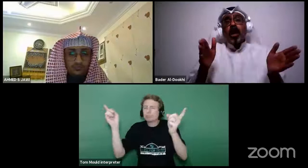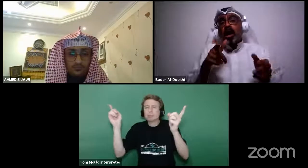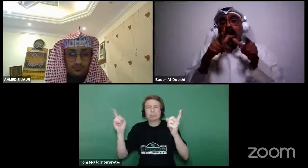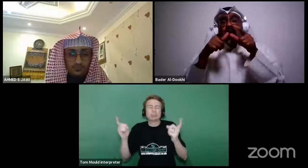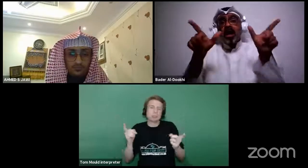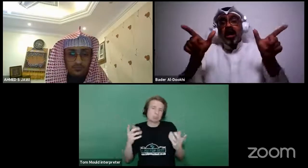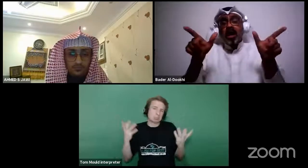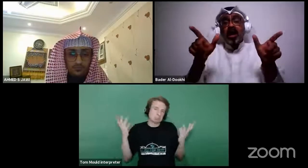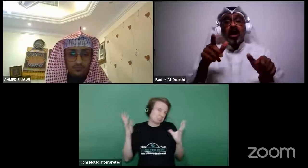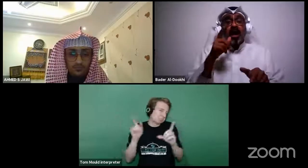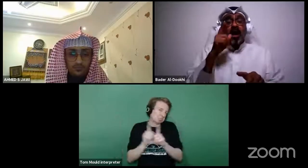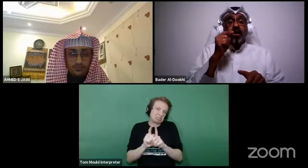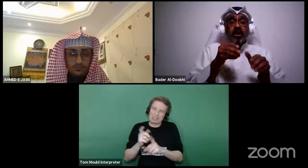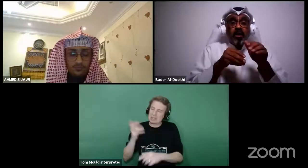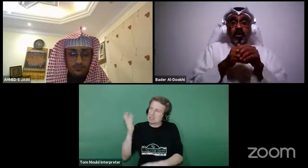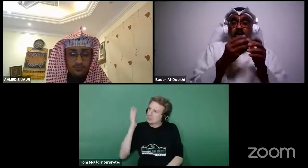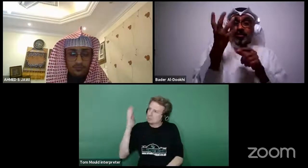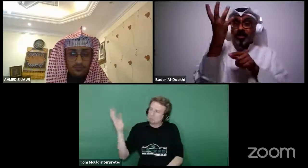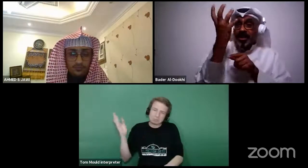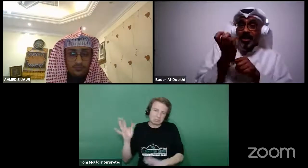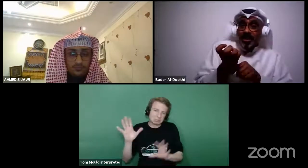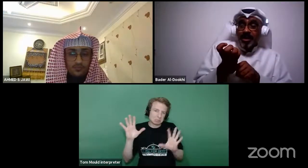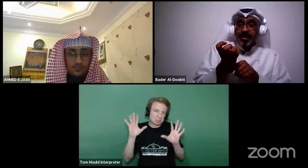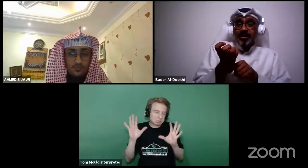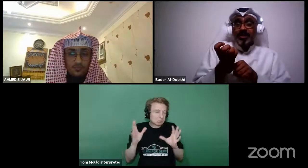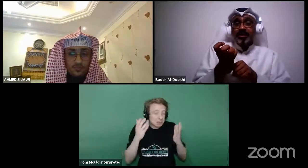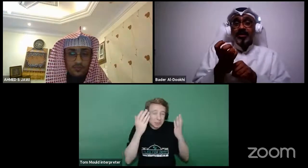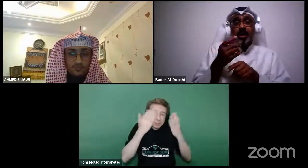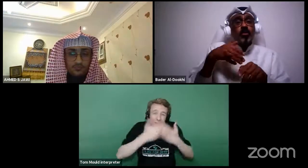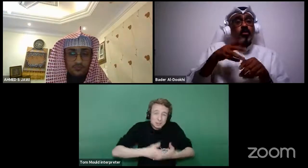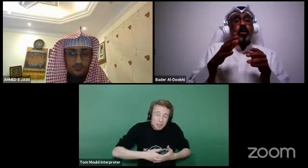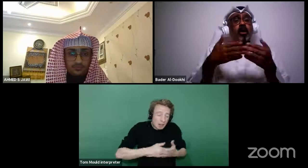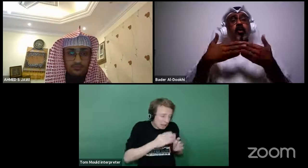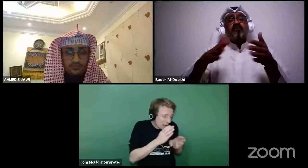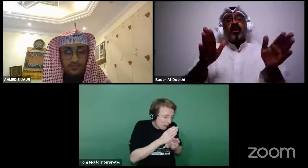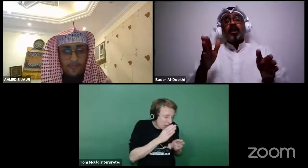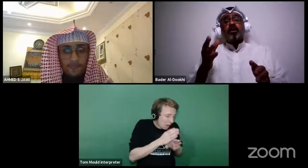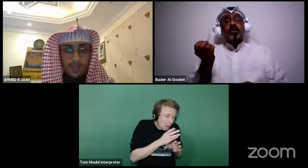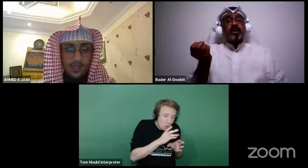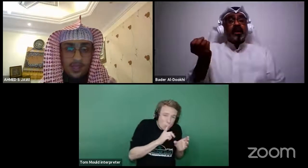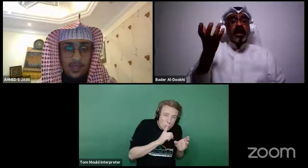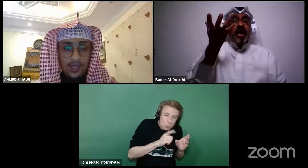be hid by night or go forth freely by day.